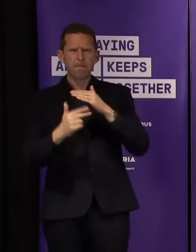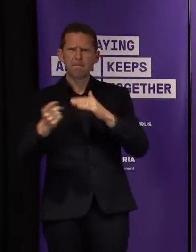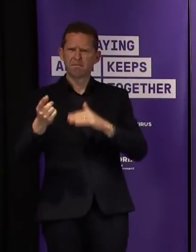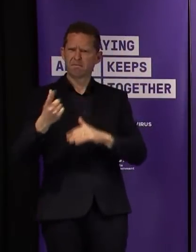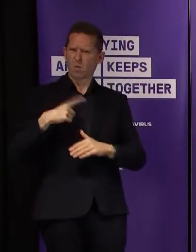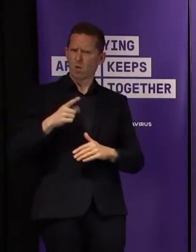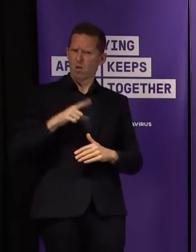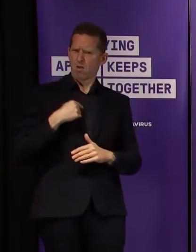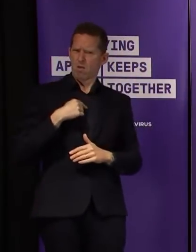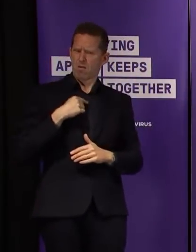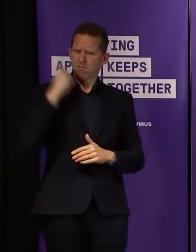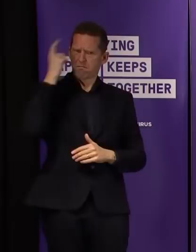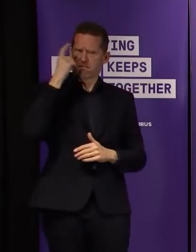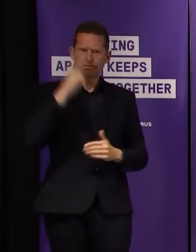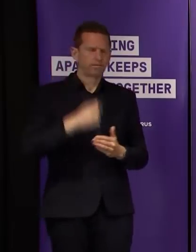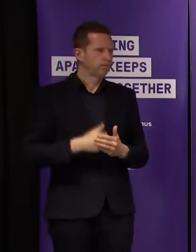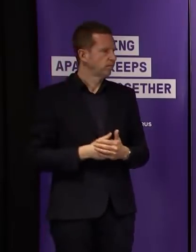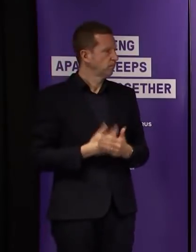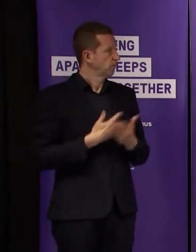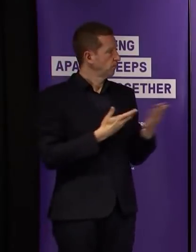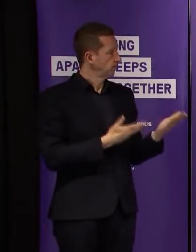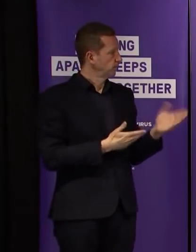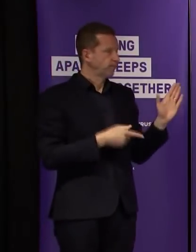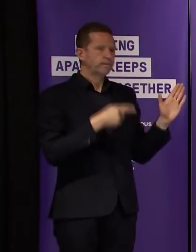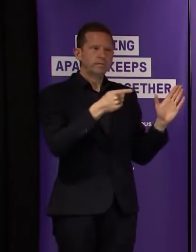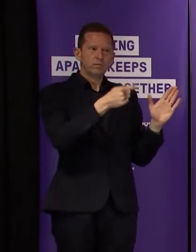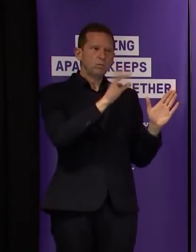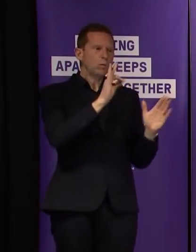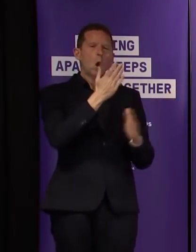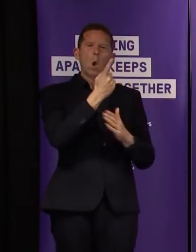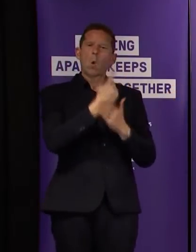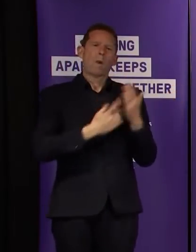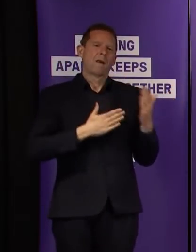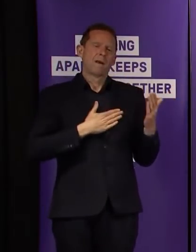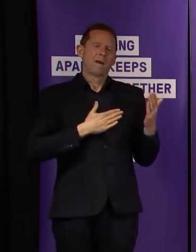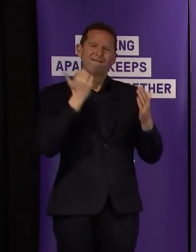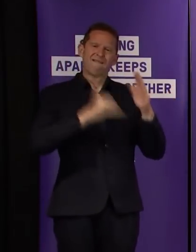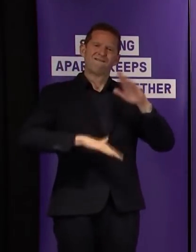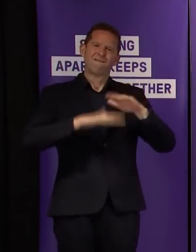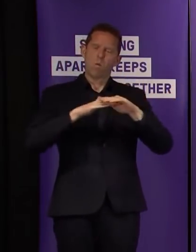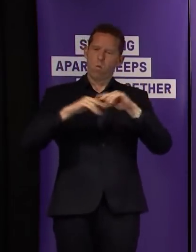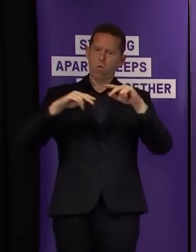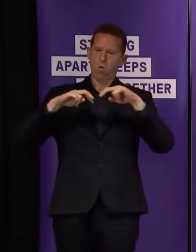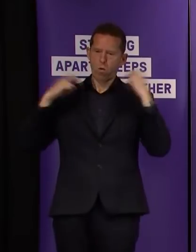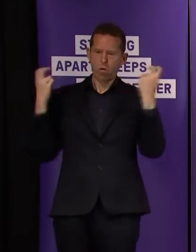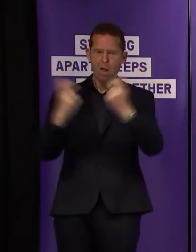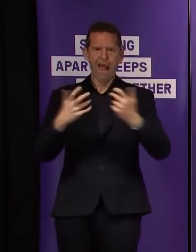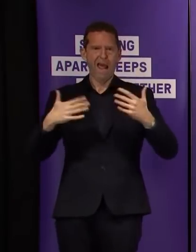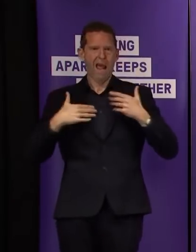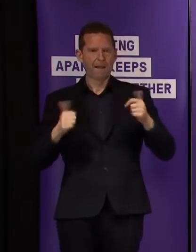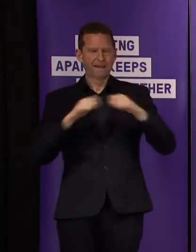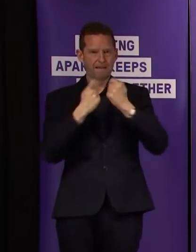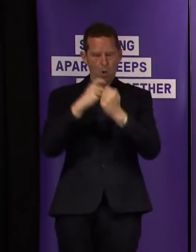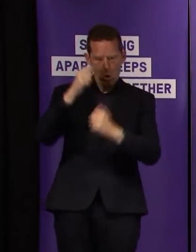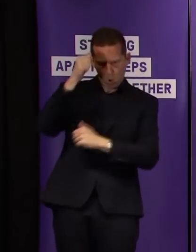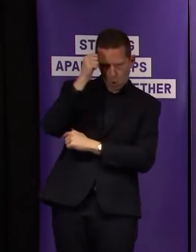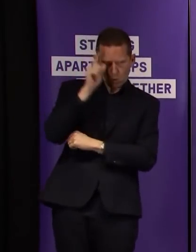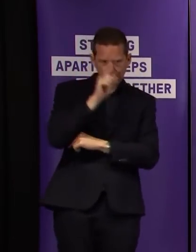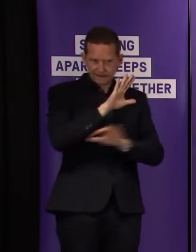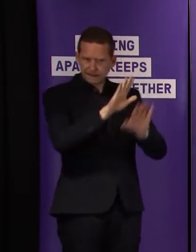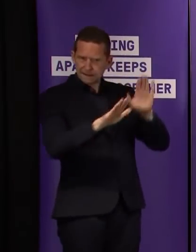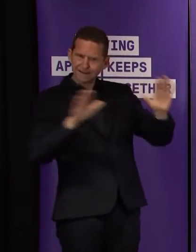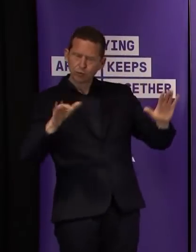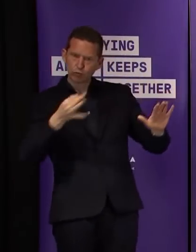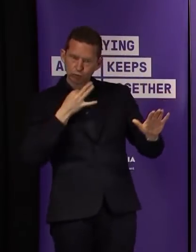Again, these are not just my opinions either. There's an entire public health team who are looking at the risks that are involved.